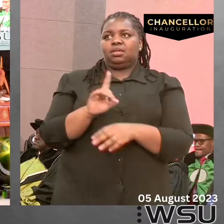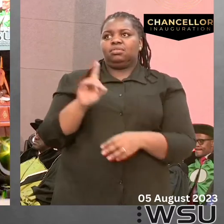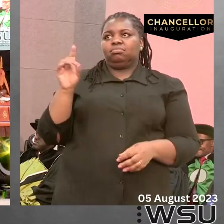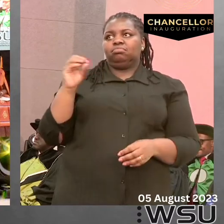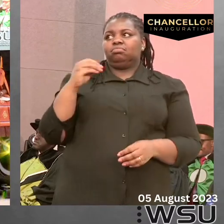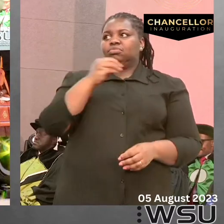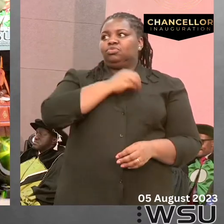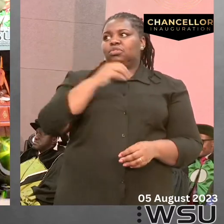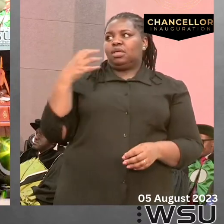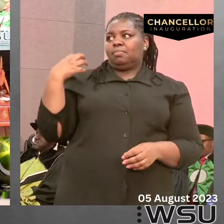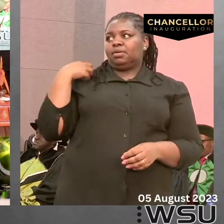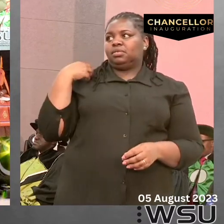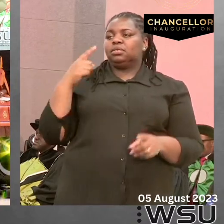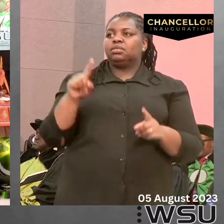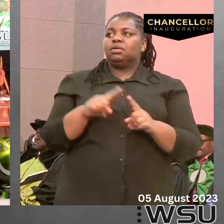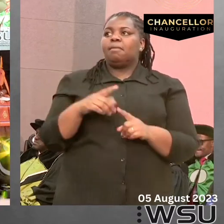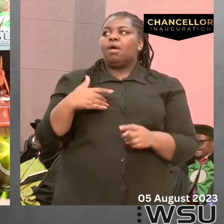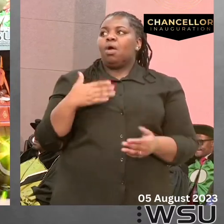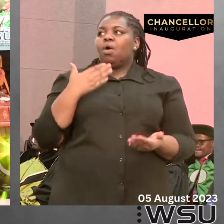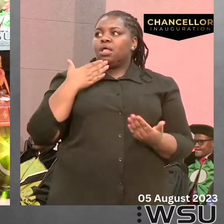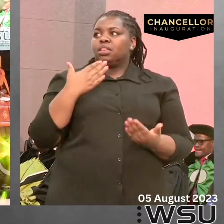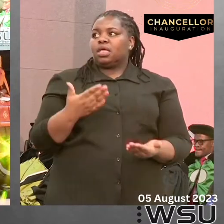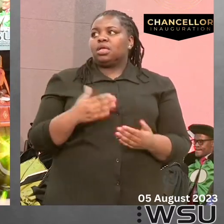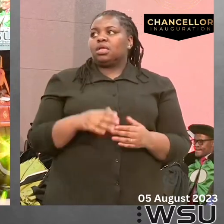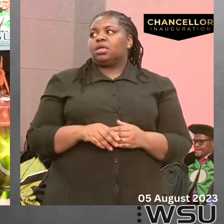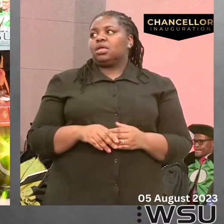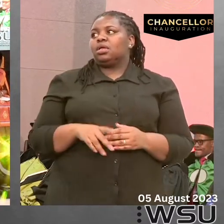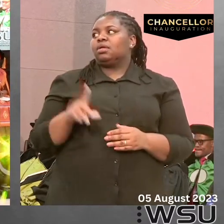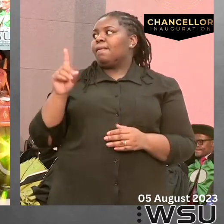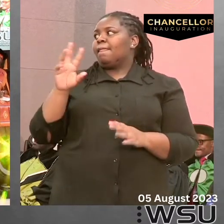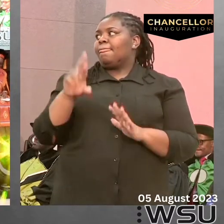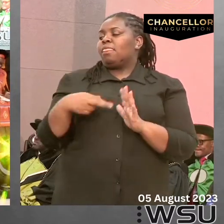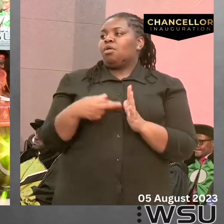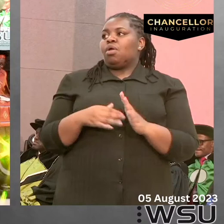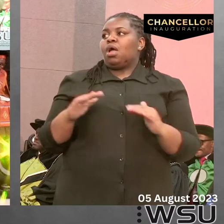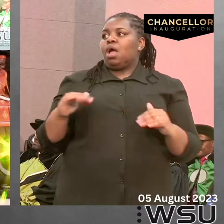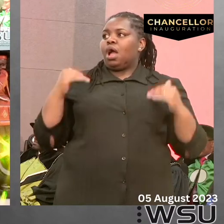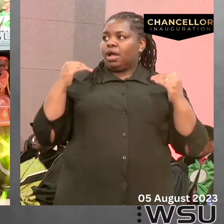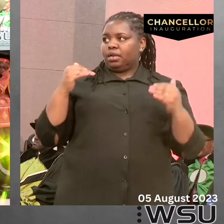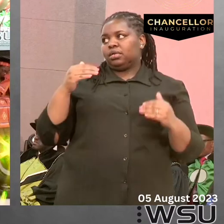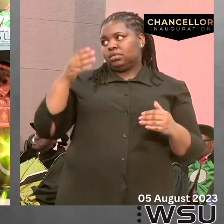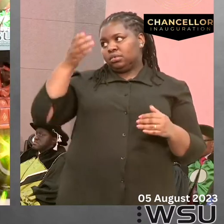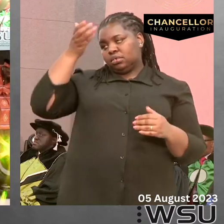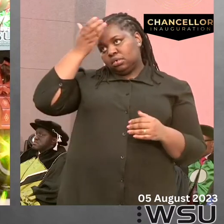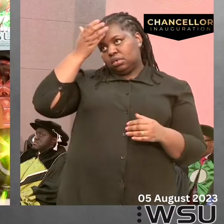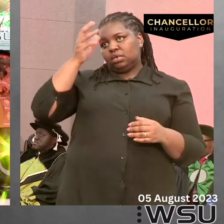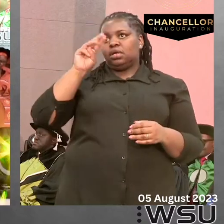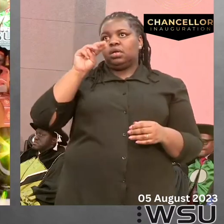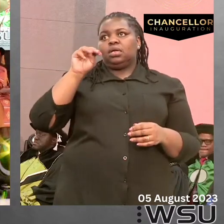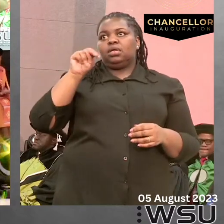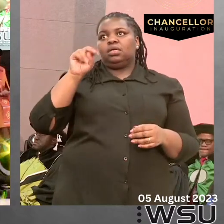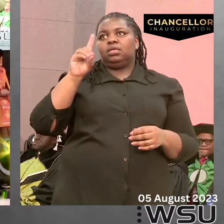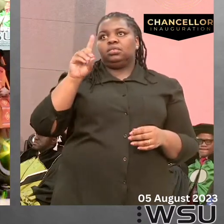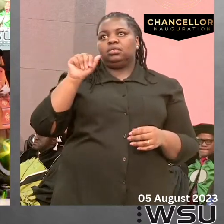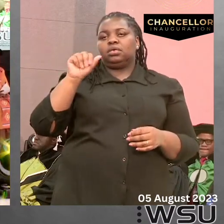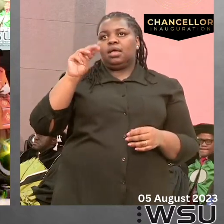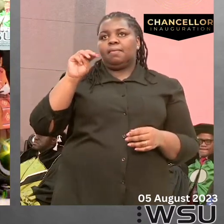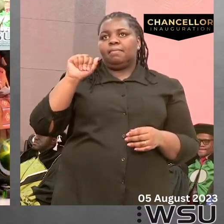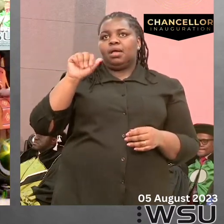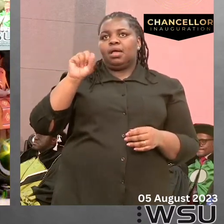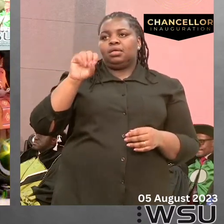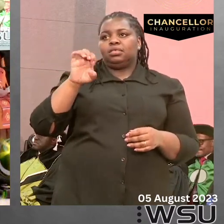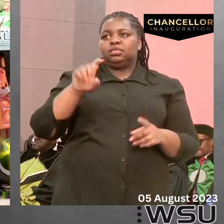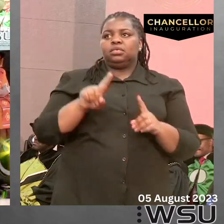minister. Also want to thank His Royal Highness, King Ndamase Kandamase. Also